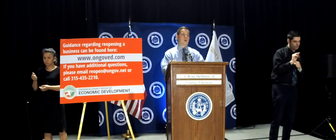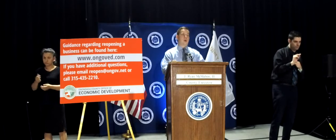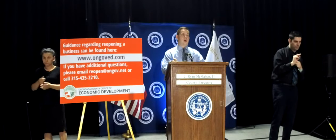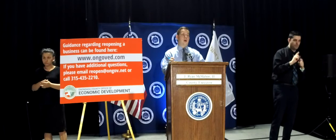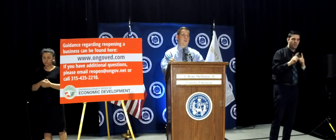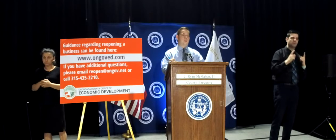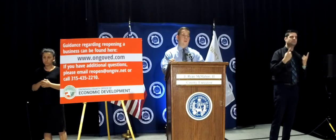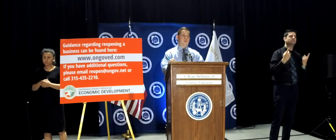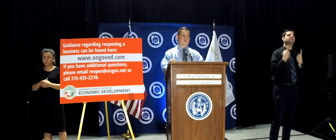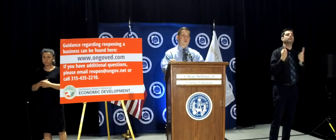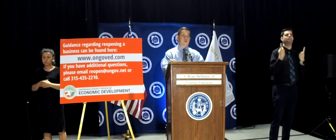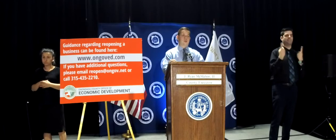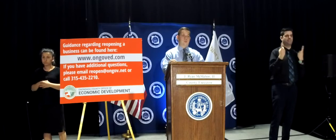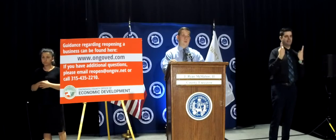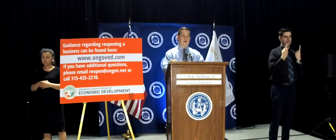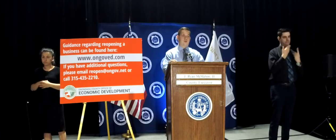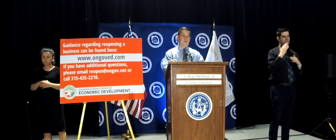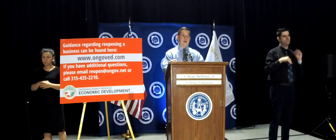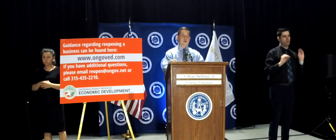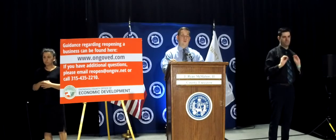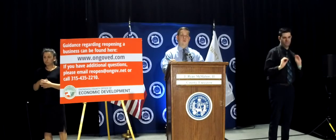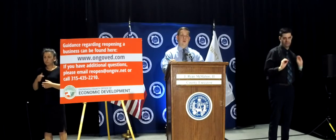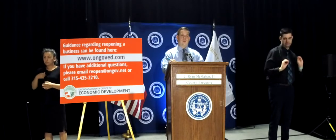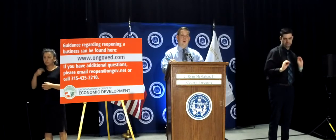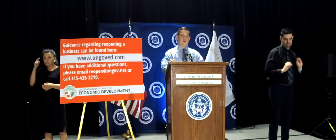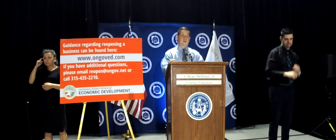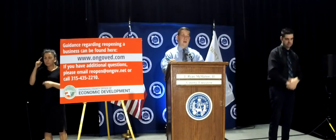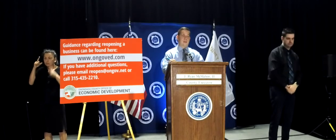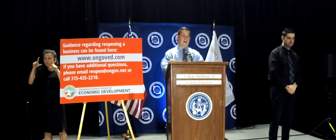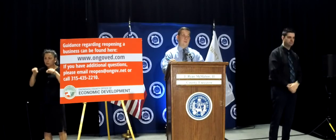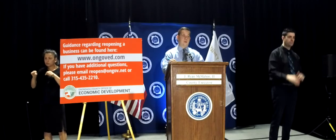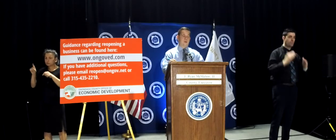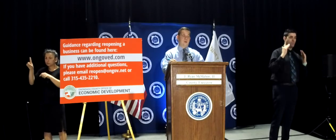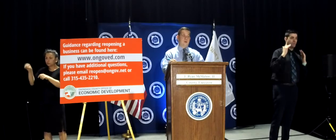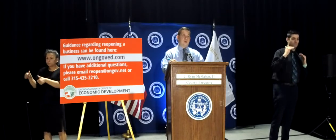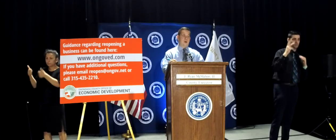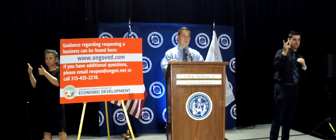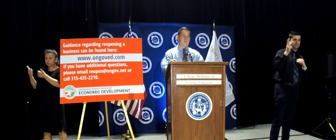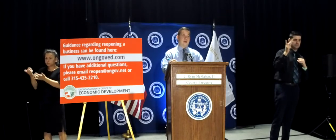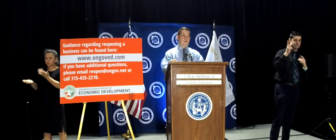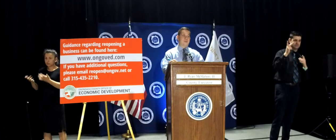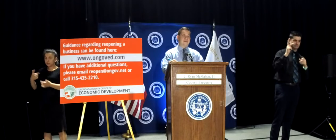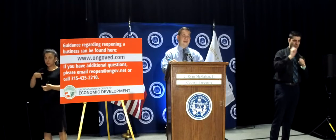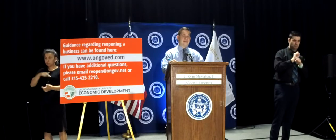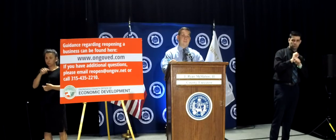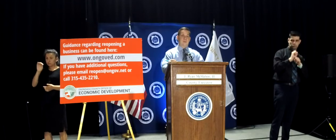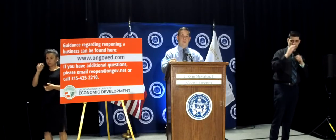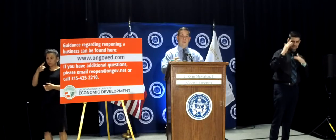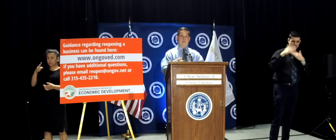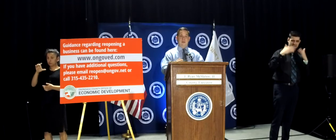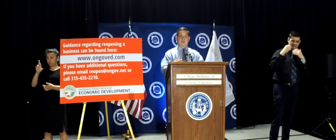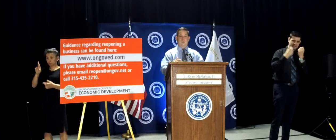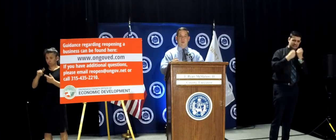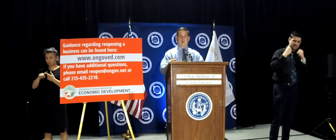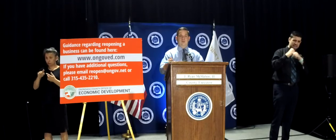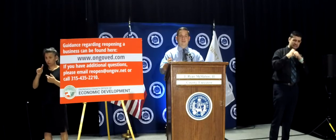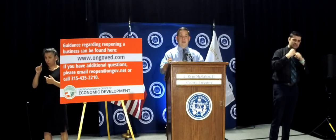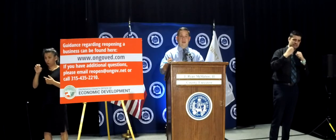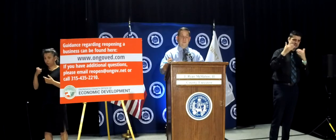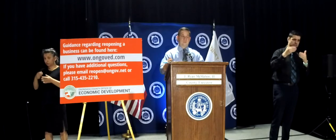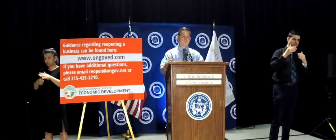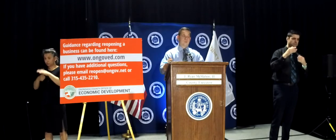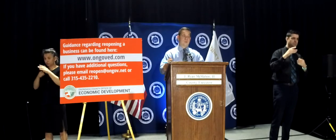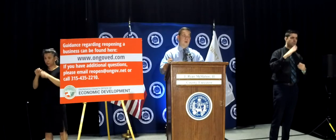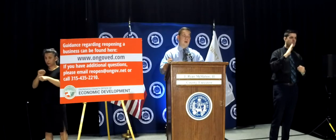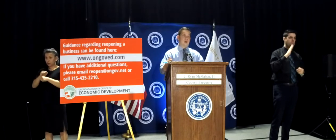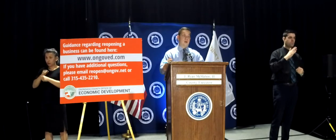So both Senator Schumer and Congressman Katko have worked very well with us on that bill. My hope is that's the bill that makes its way through the